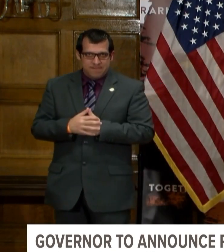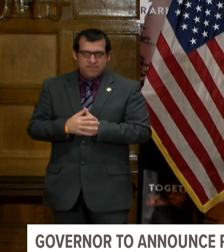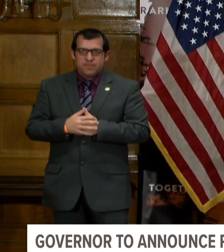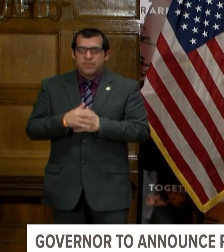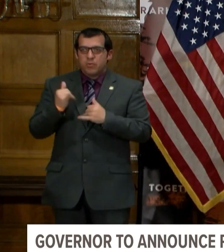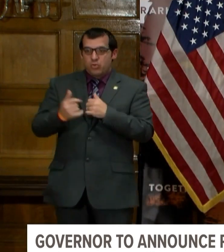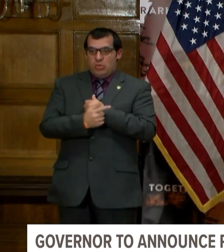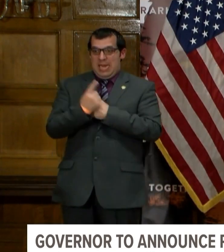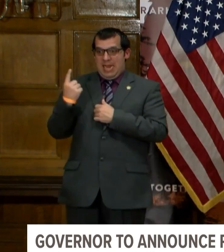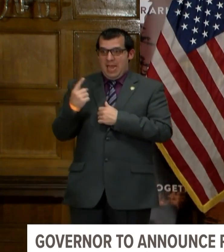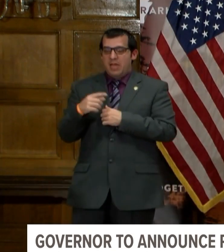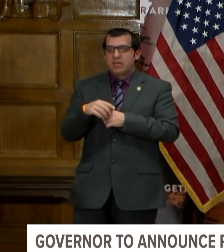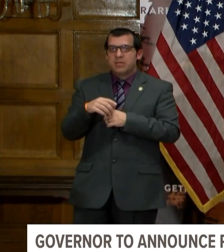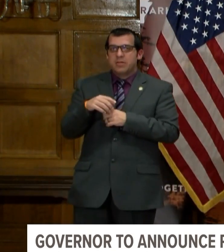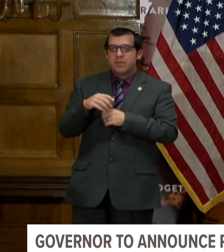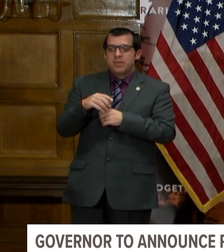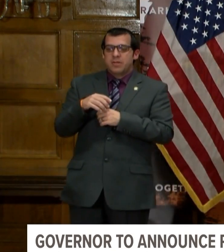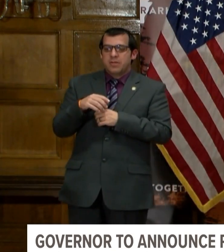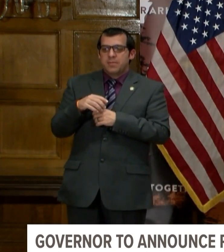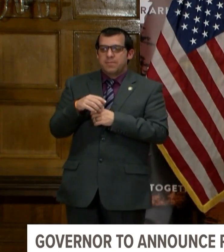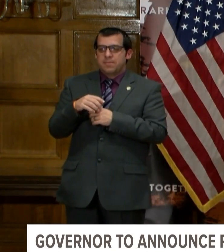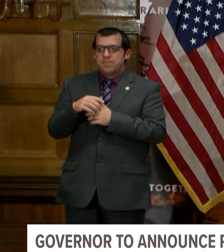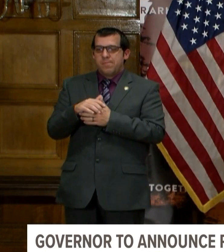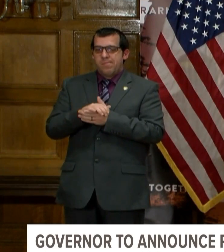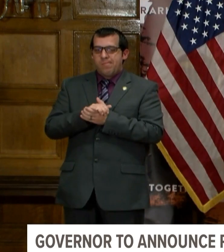In today's